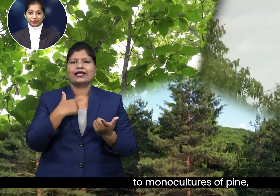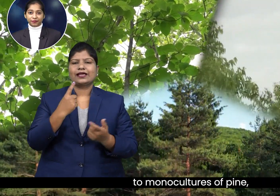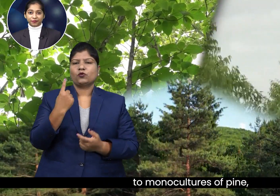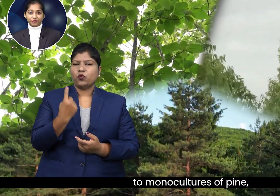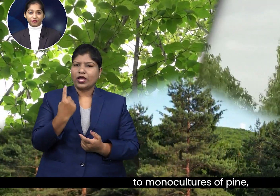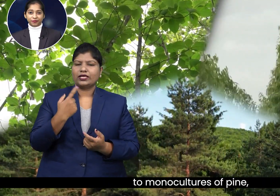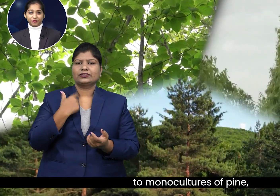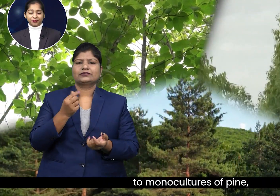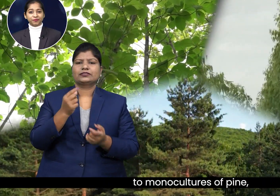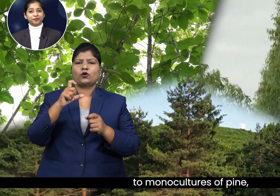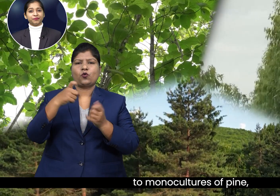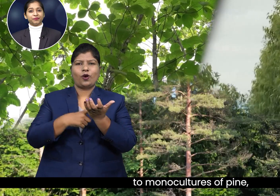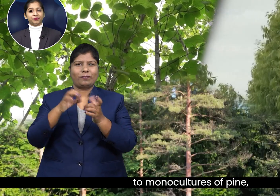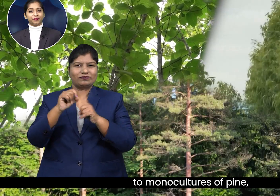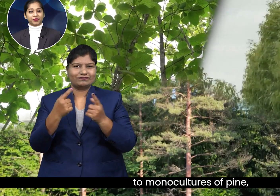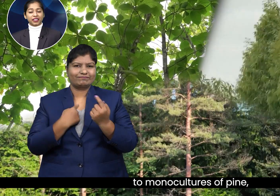pine,